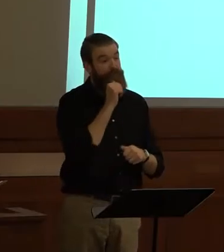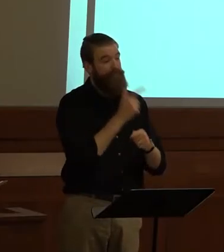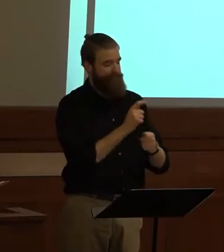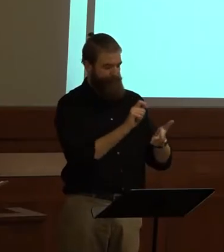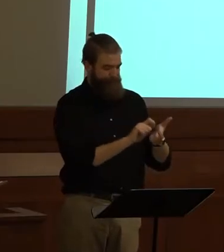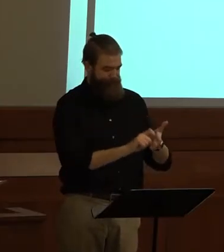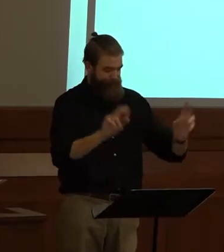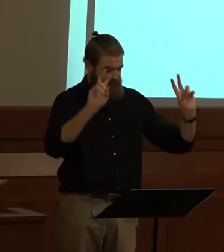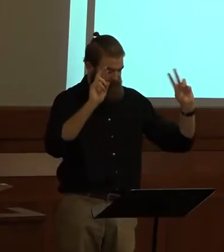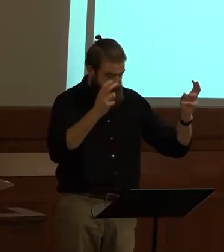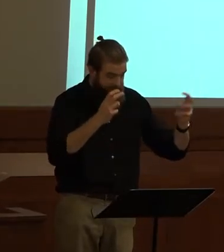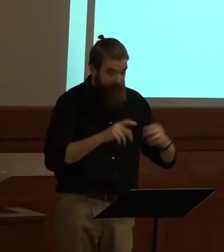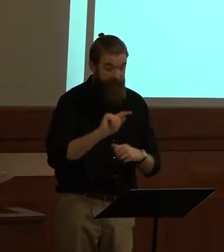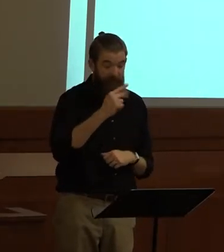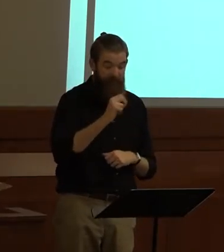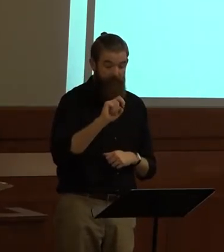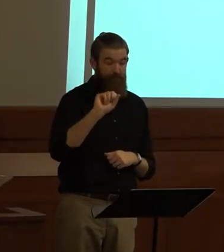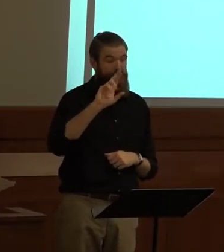sisters."